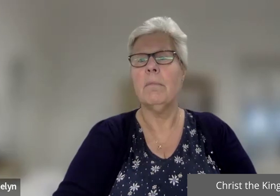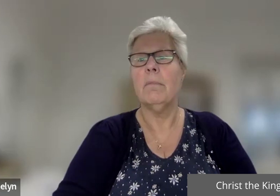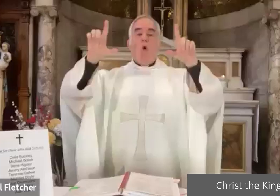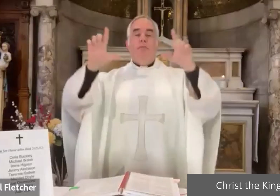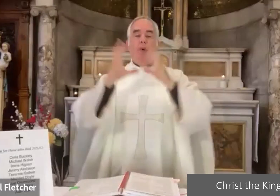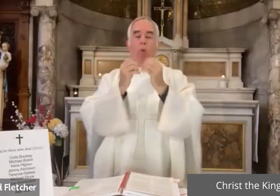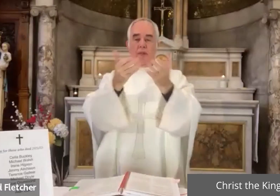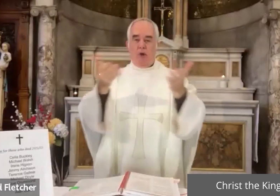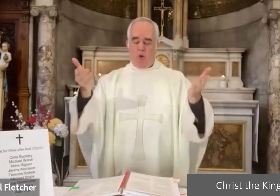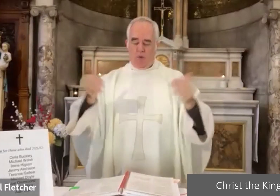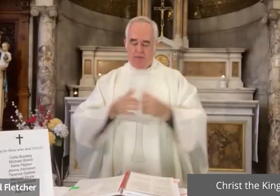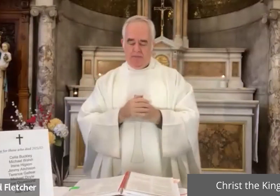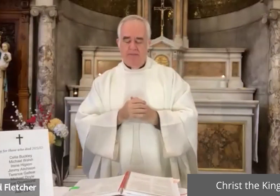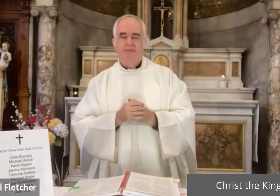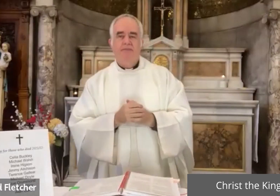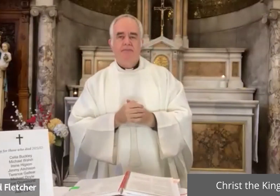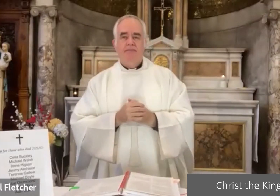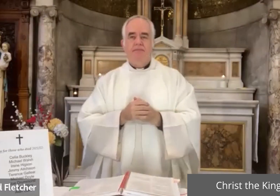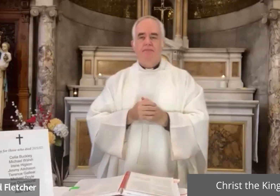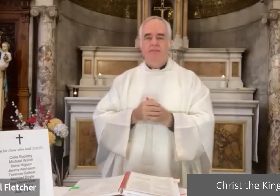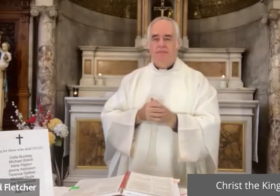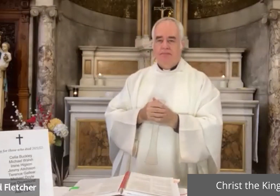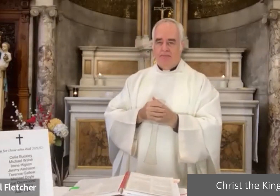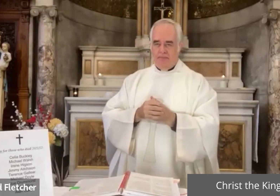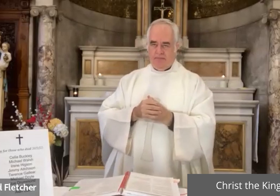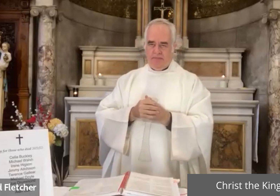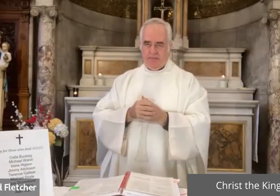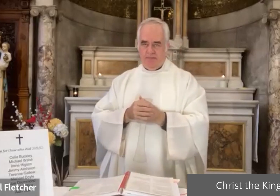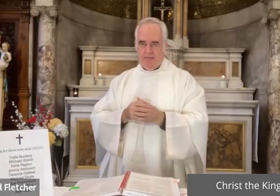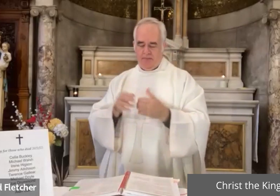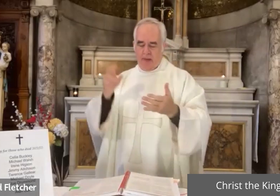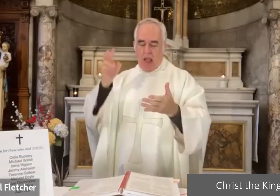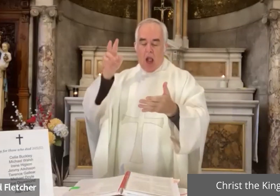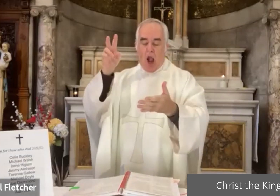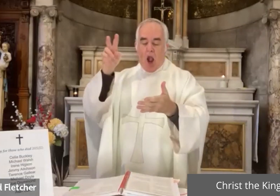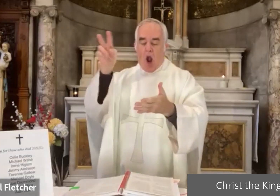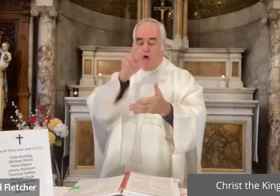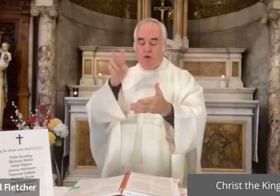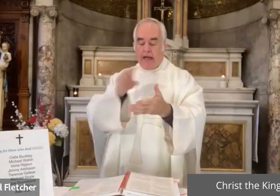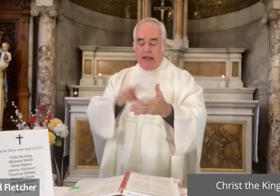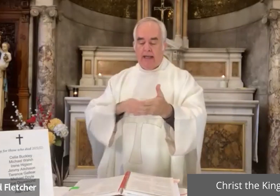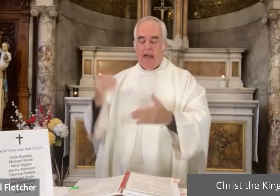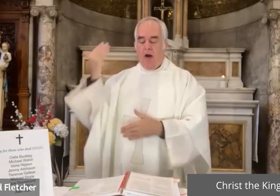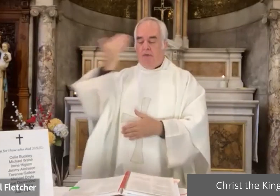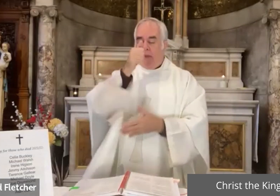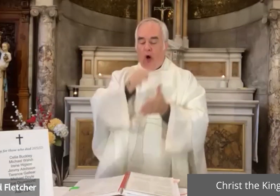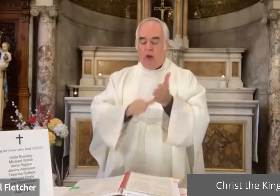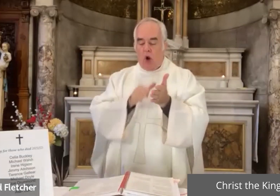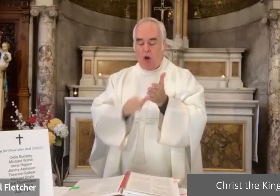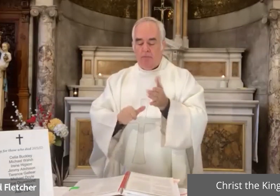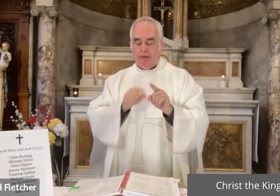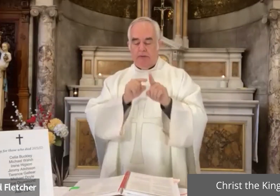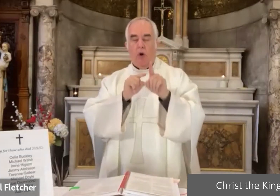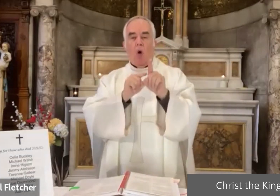The Lord be with you. And so with your spirit. A reading from the